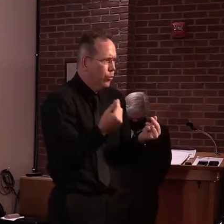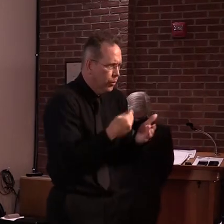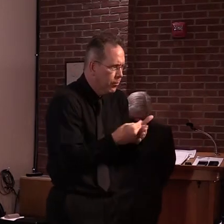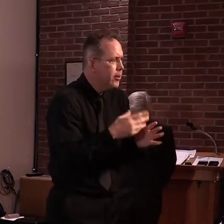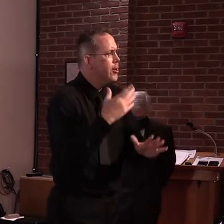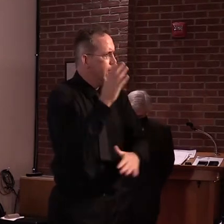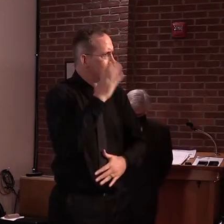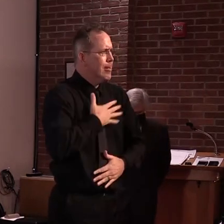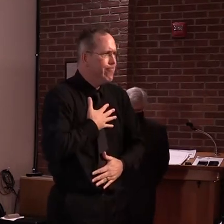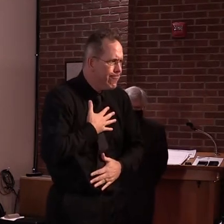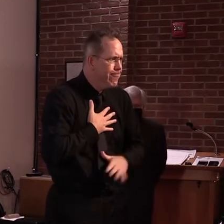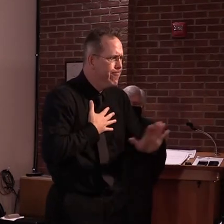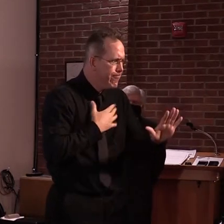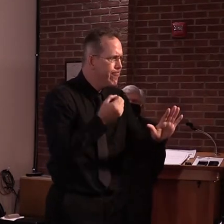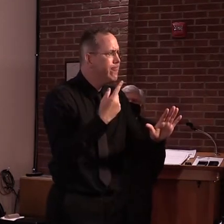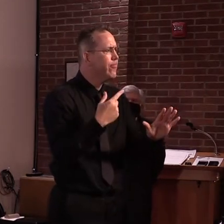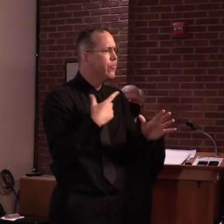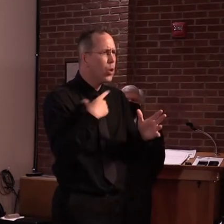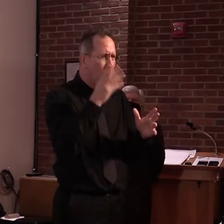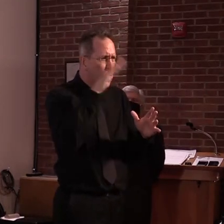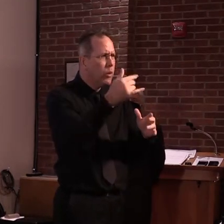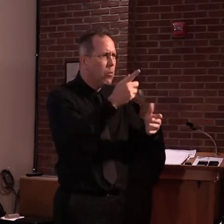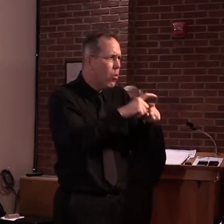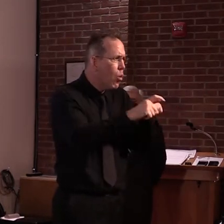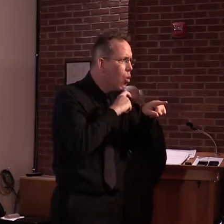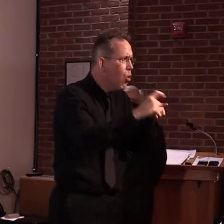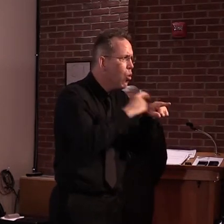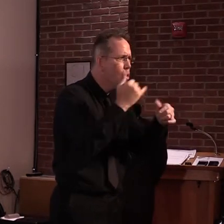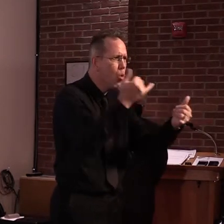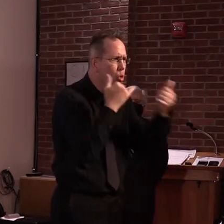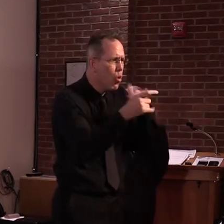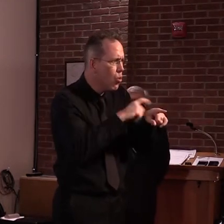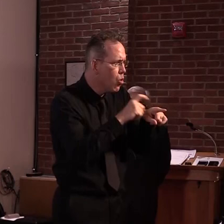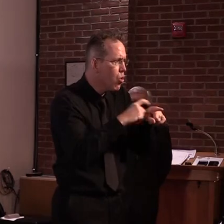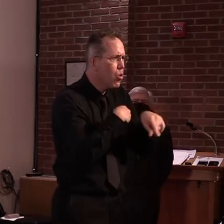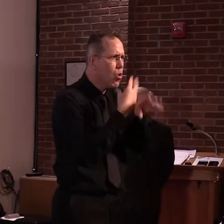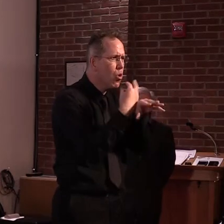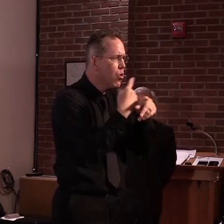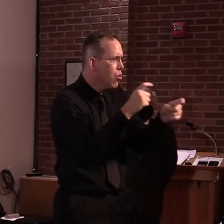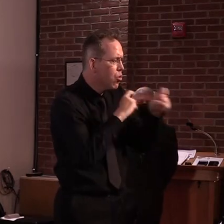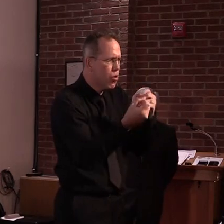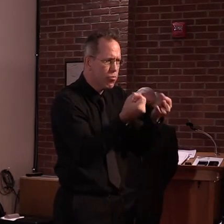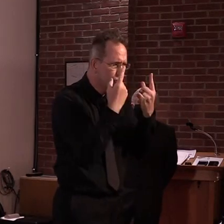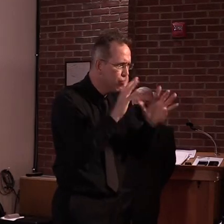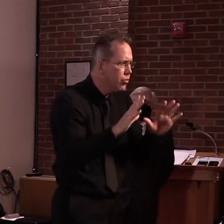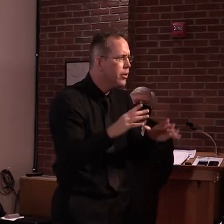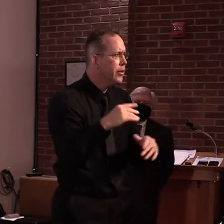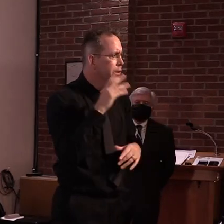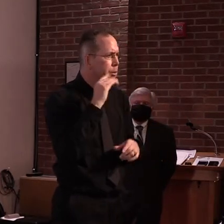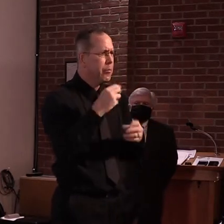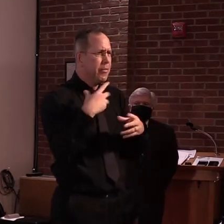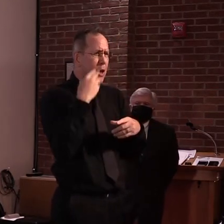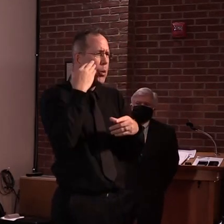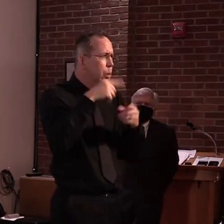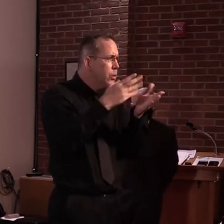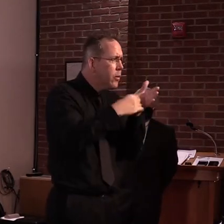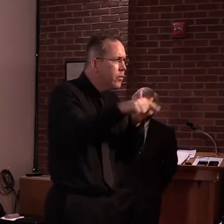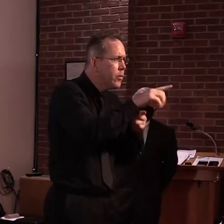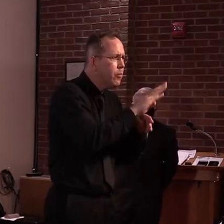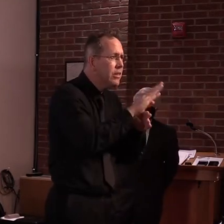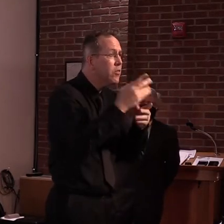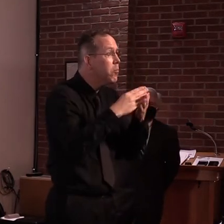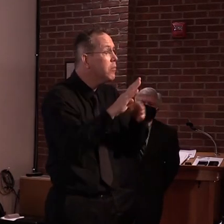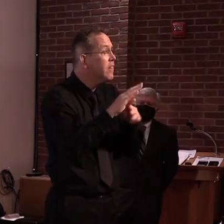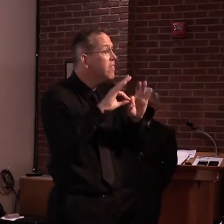phone call and email. People in business for generations, over 40 years, and through recessions, through thick and